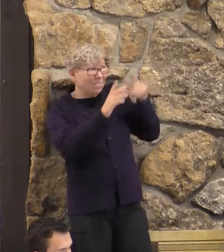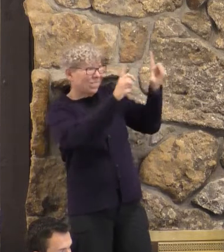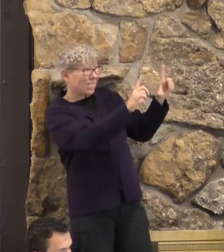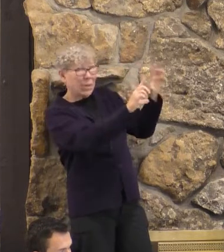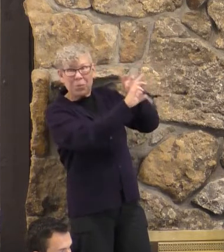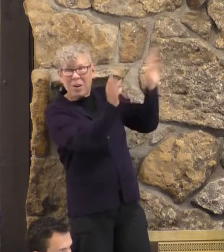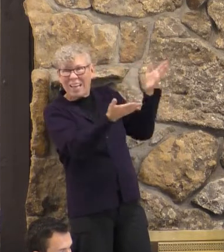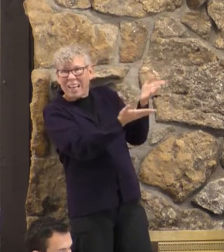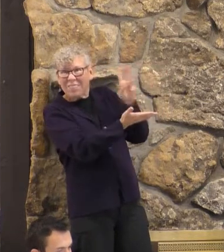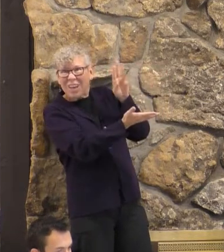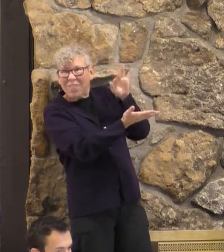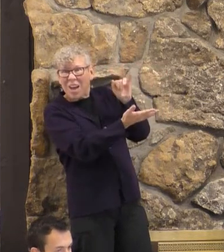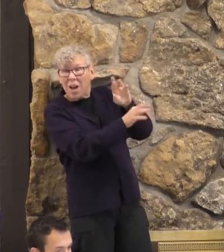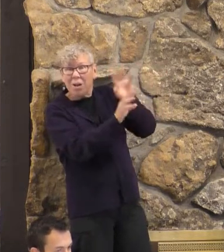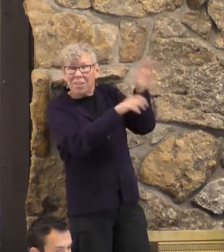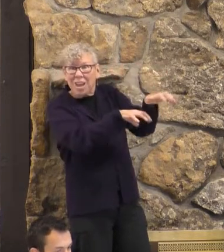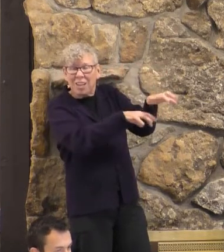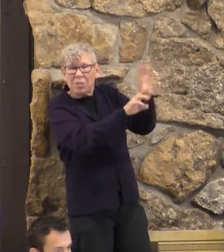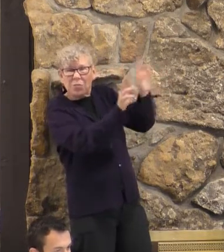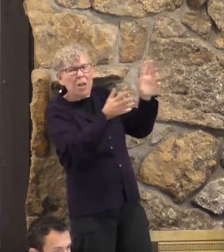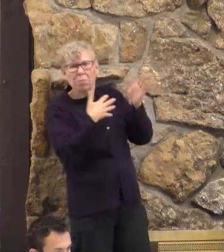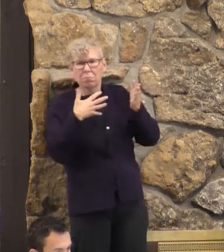give preference to that individual's